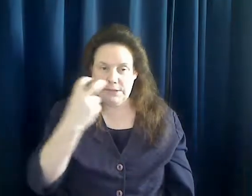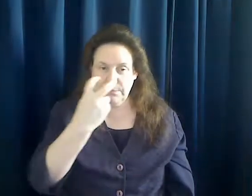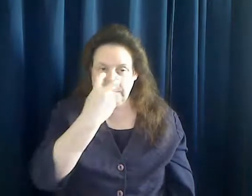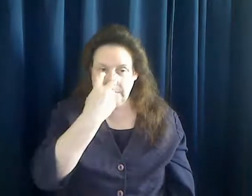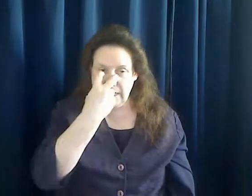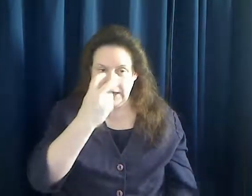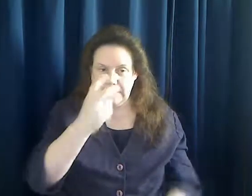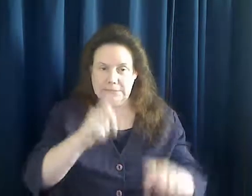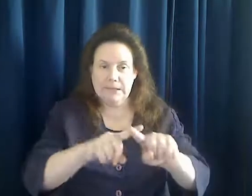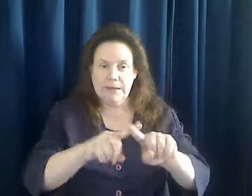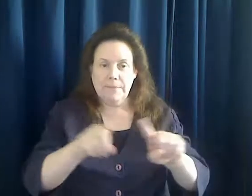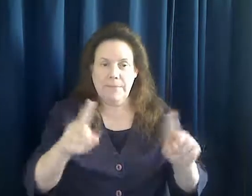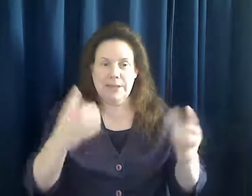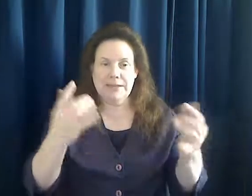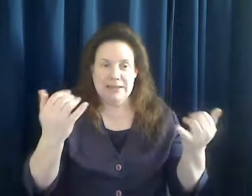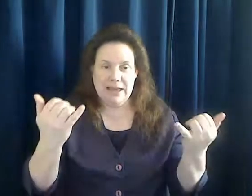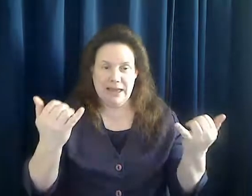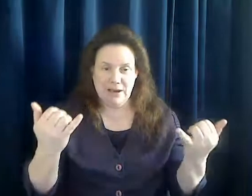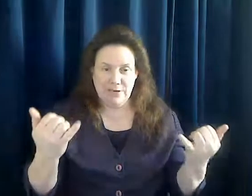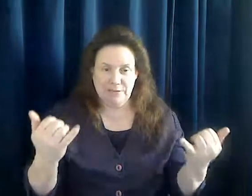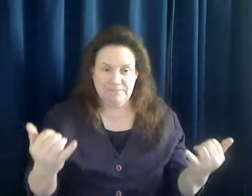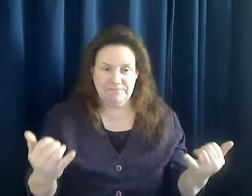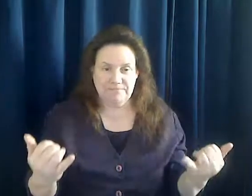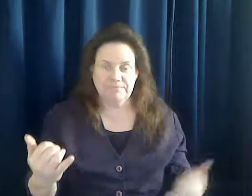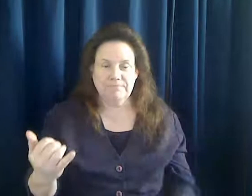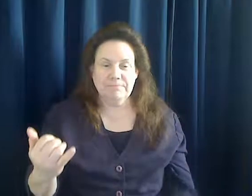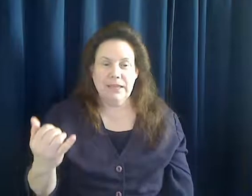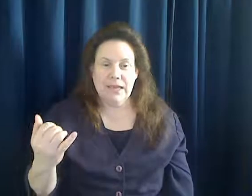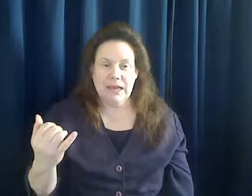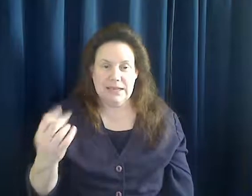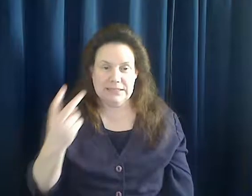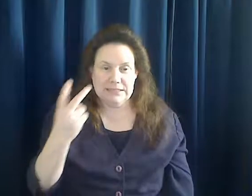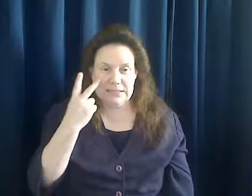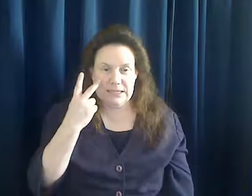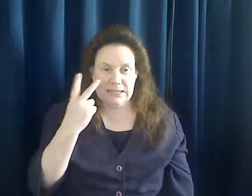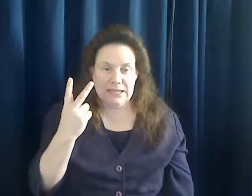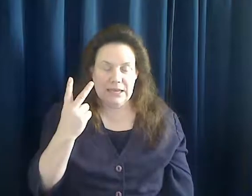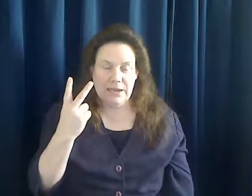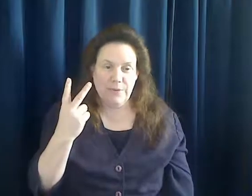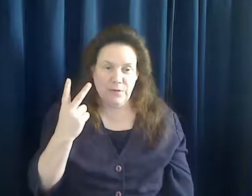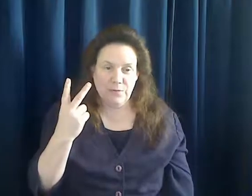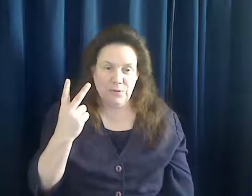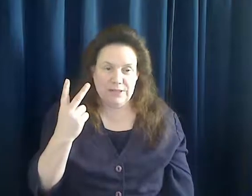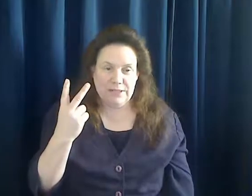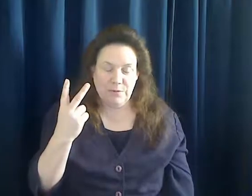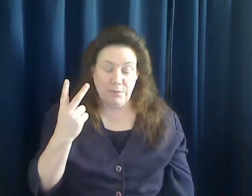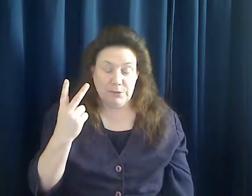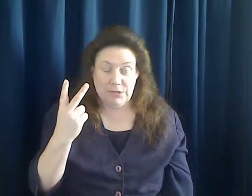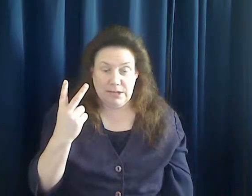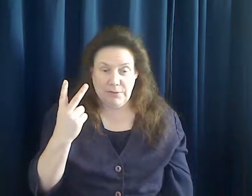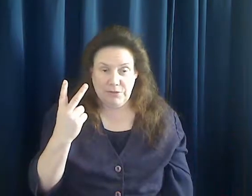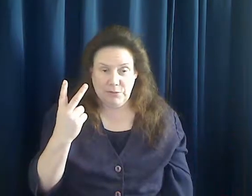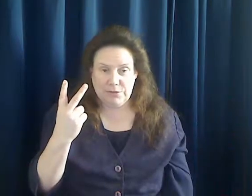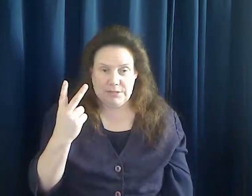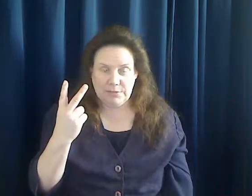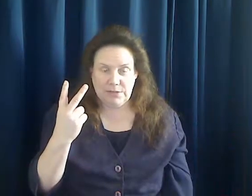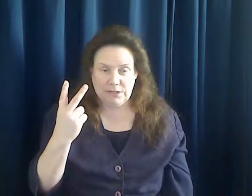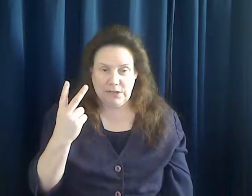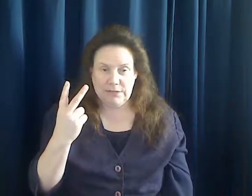Was blind, but now I see. But really, when we talk about the word see, we're not talking